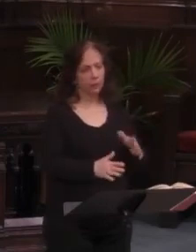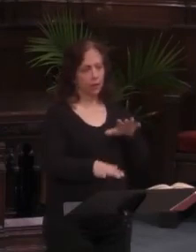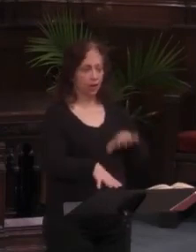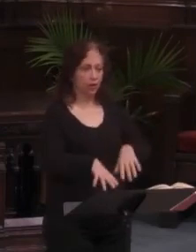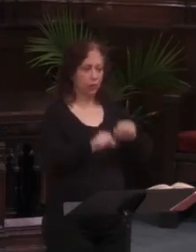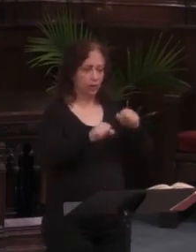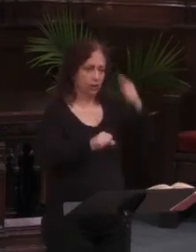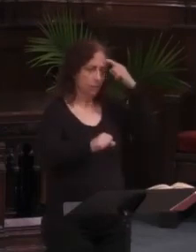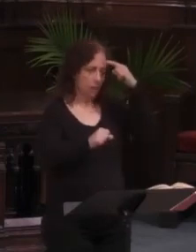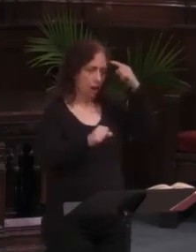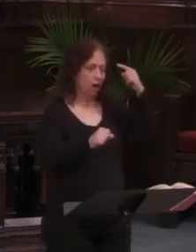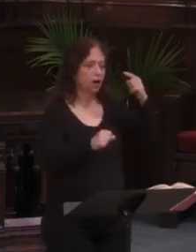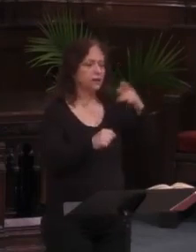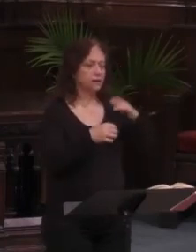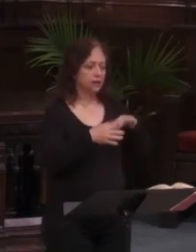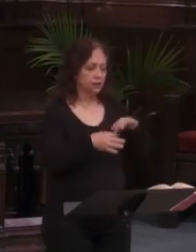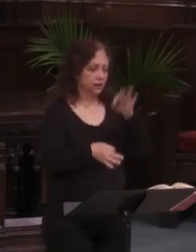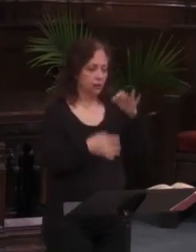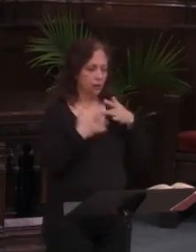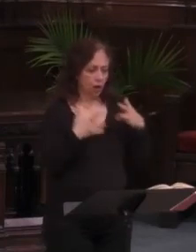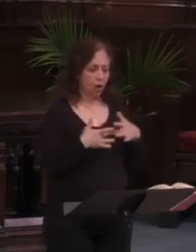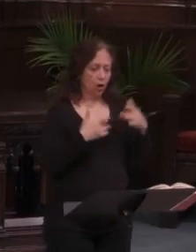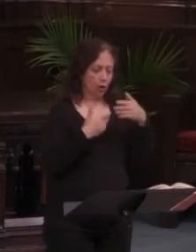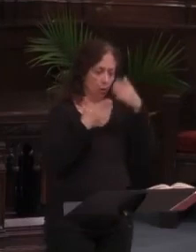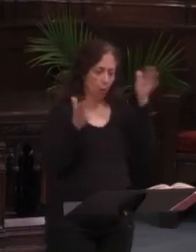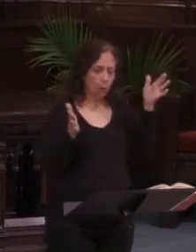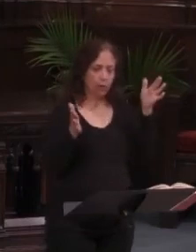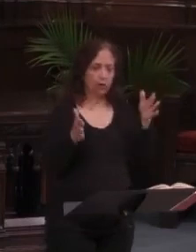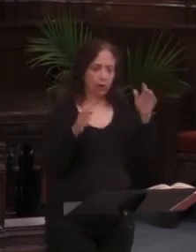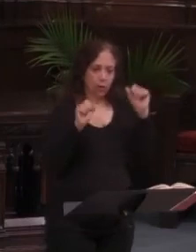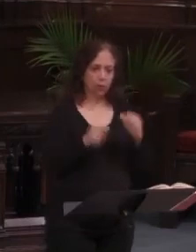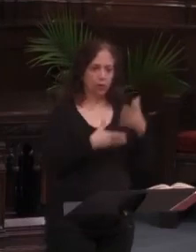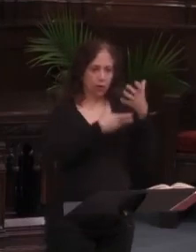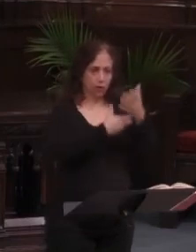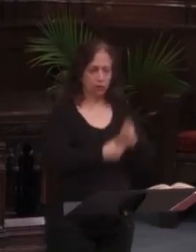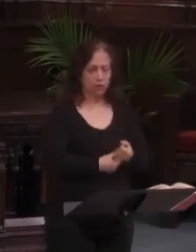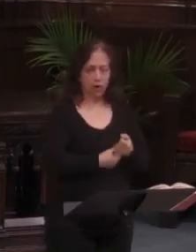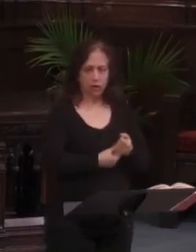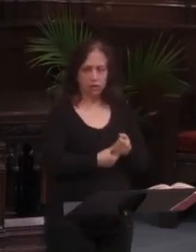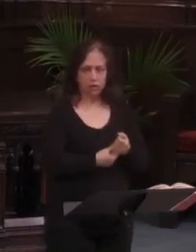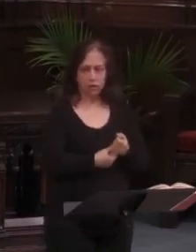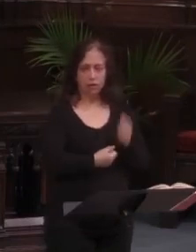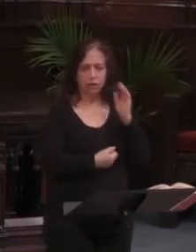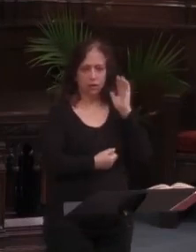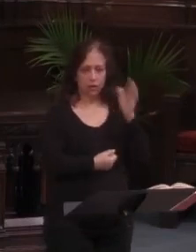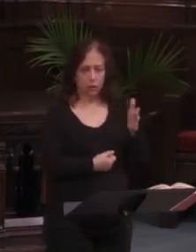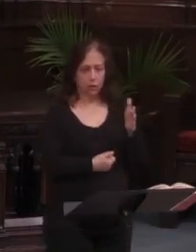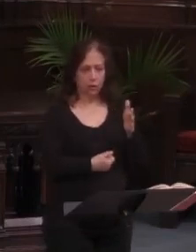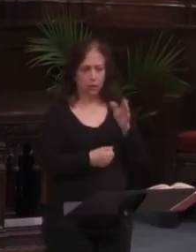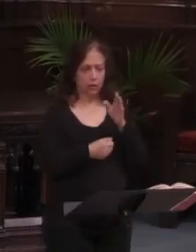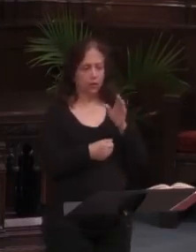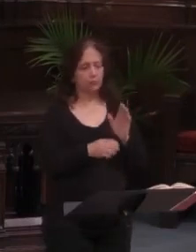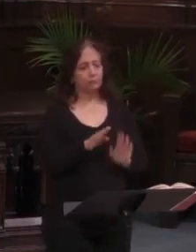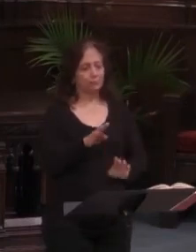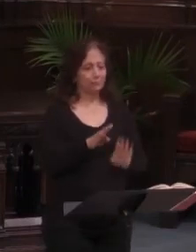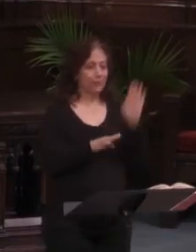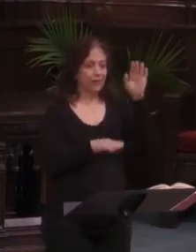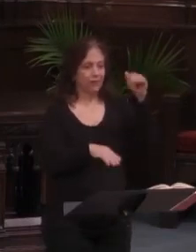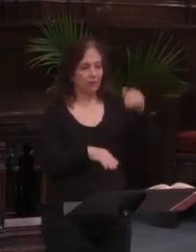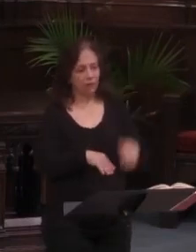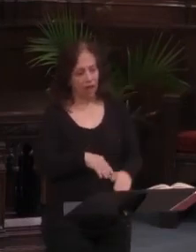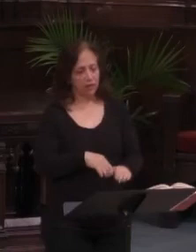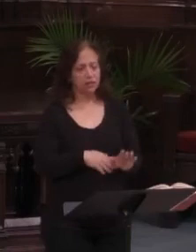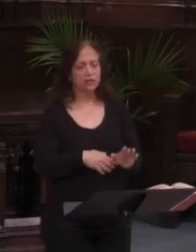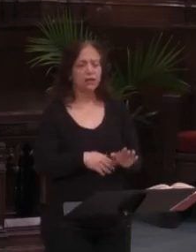open mind, spirit, and heart, we can trust that through the peaks and valleys, we are